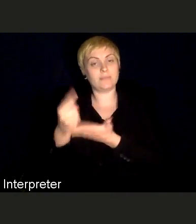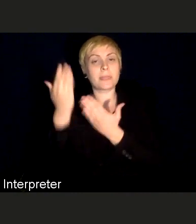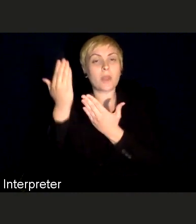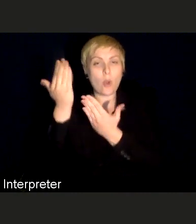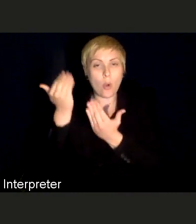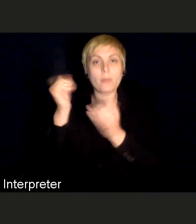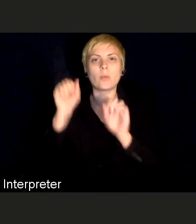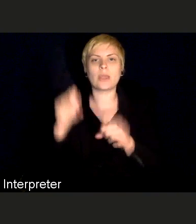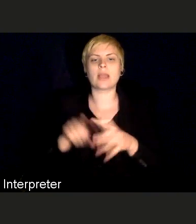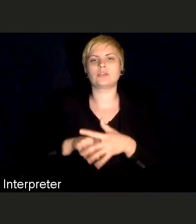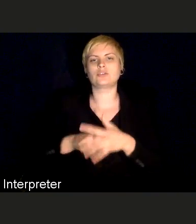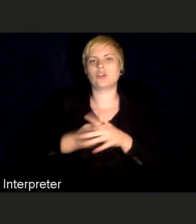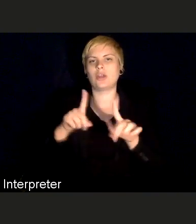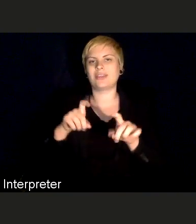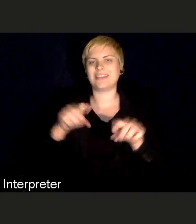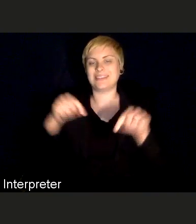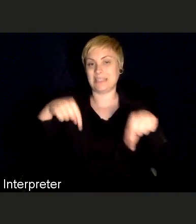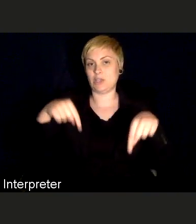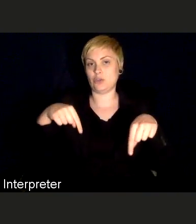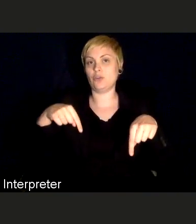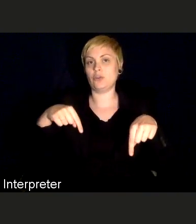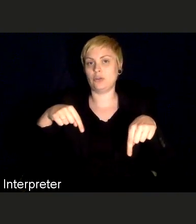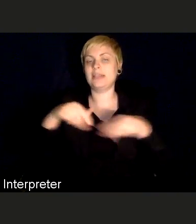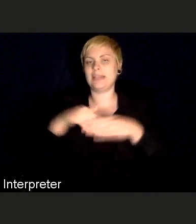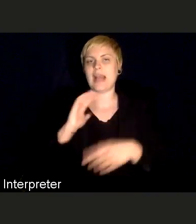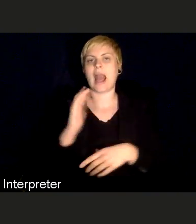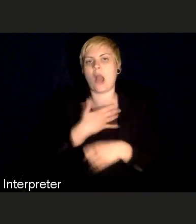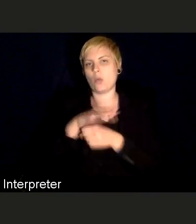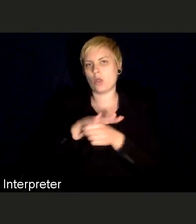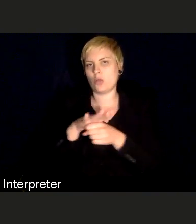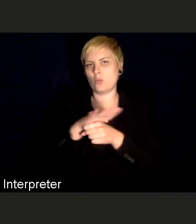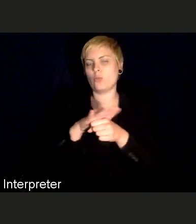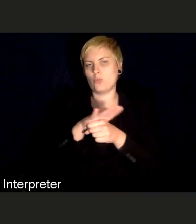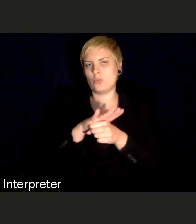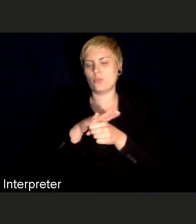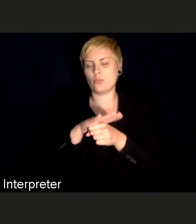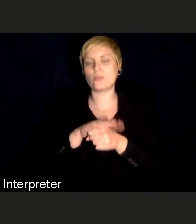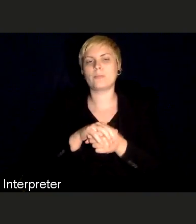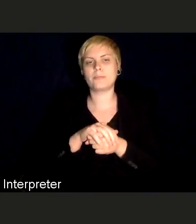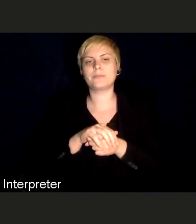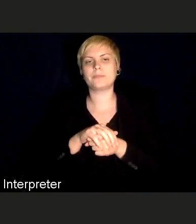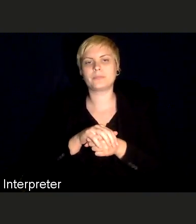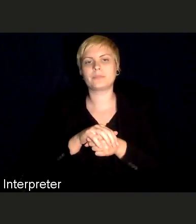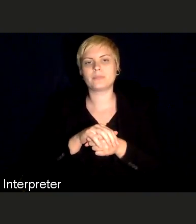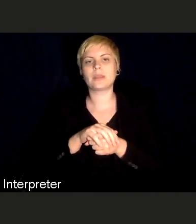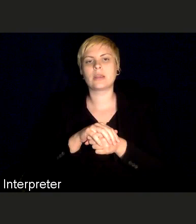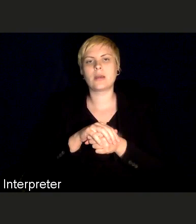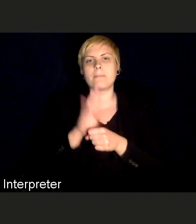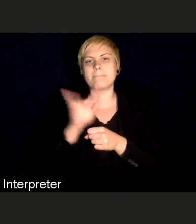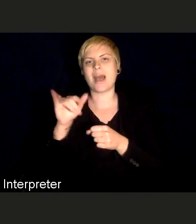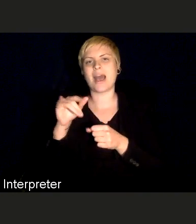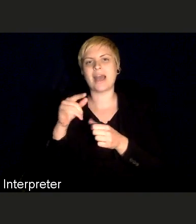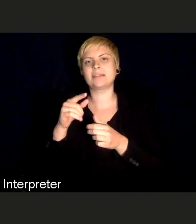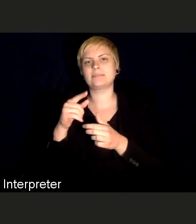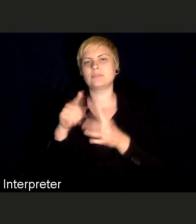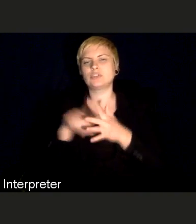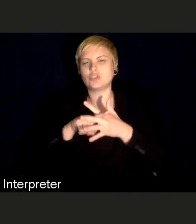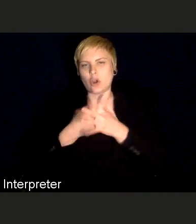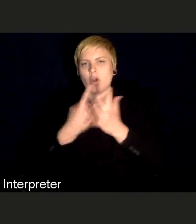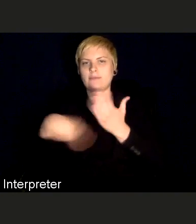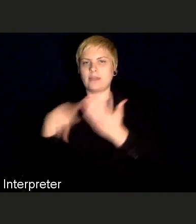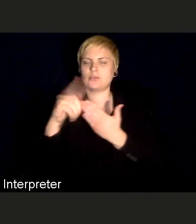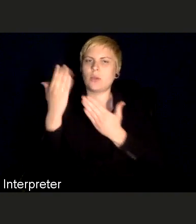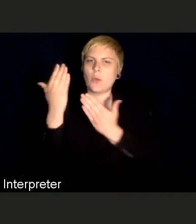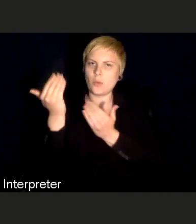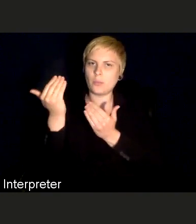that testing here in our local region by the start of next week. We would hope to be doing that by next week. So